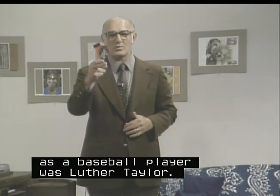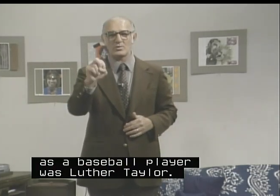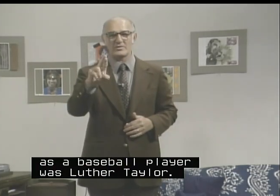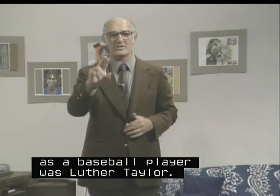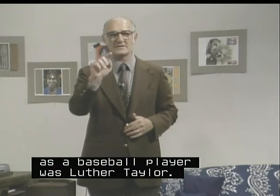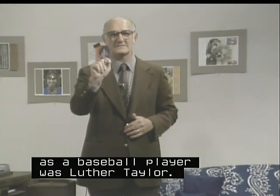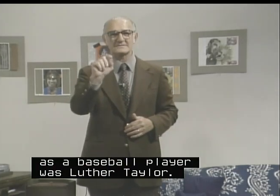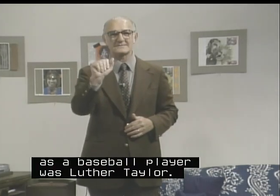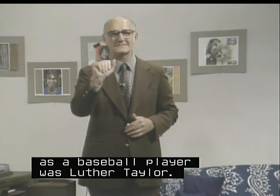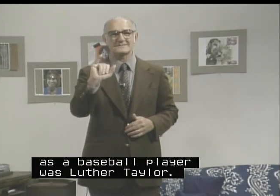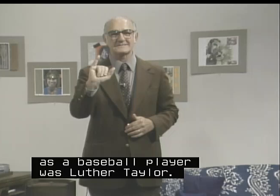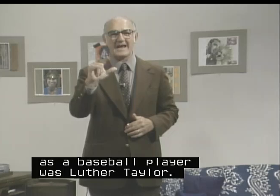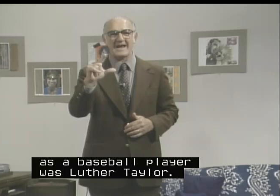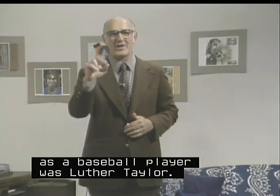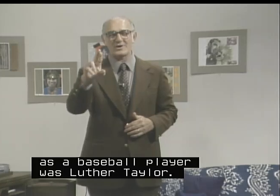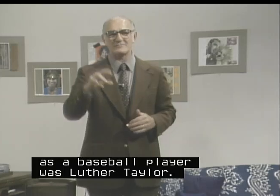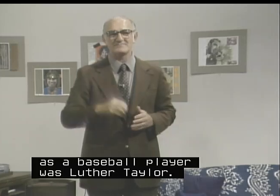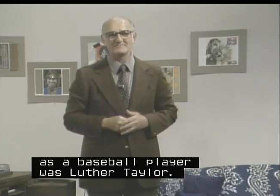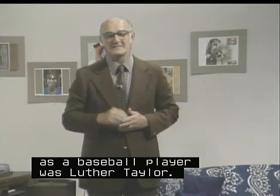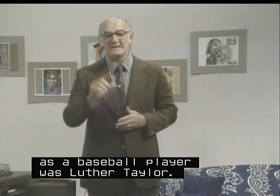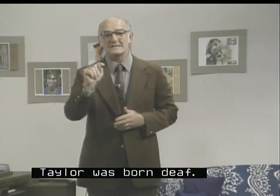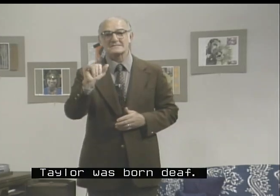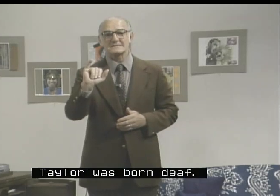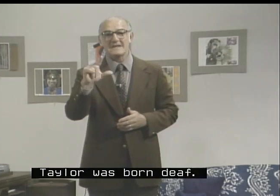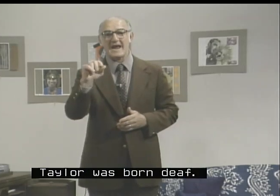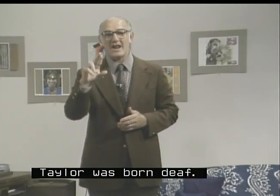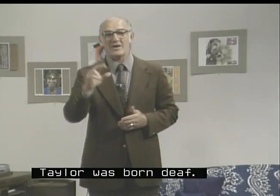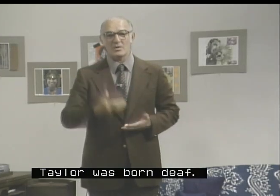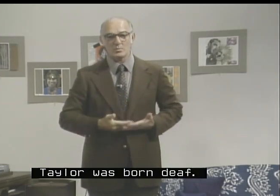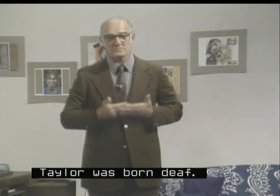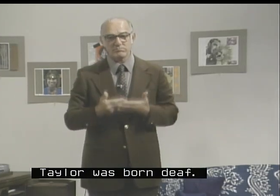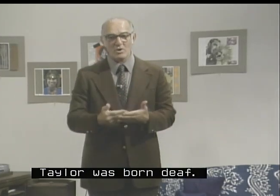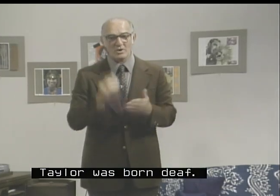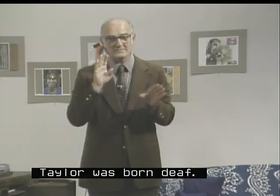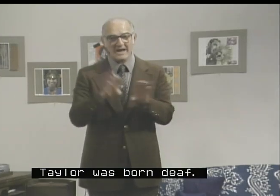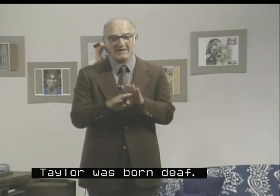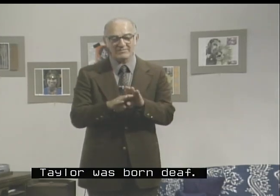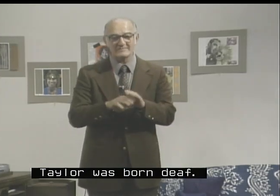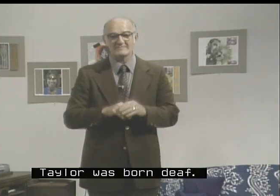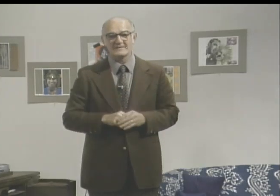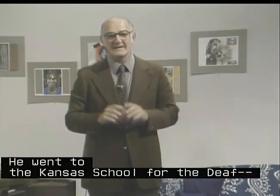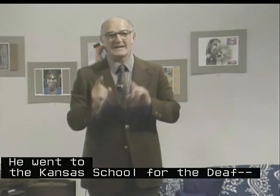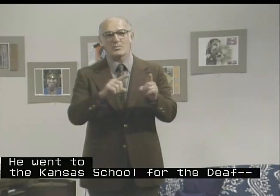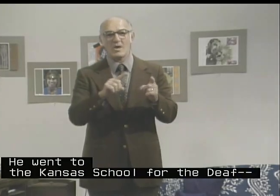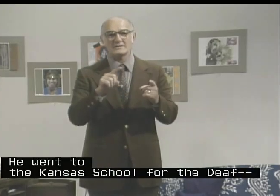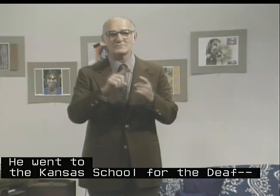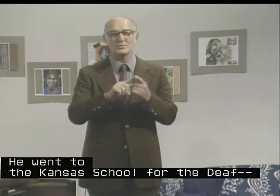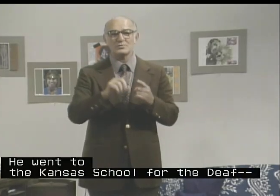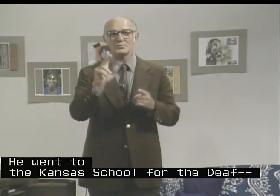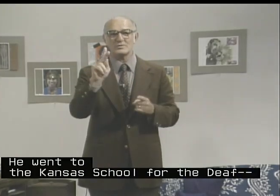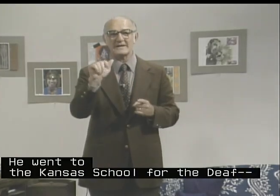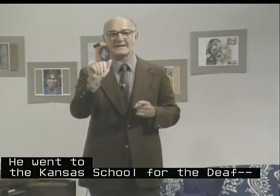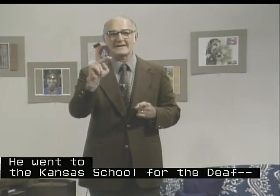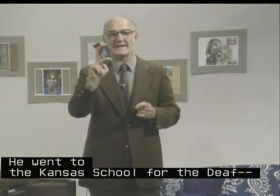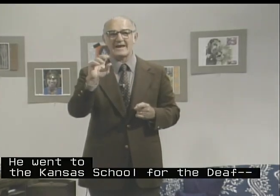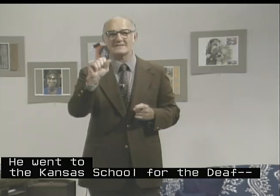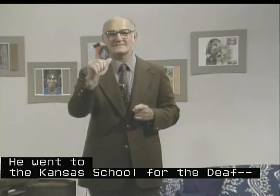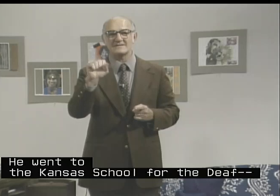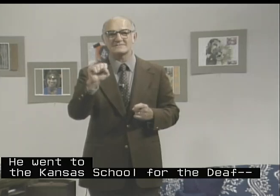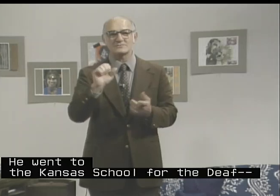Luther Taylor. Taylor was born deaf. He went to Kansas